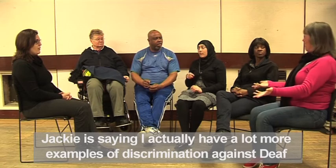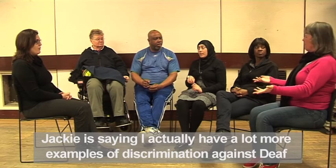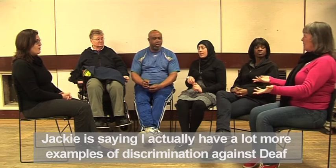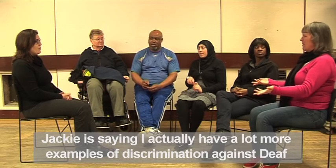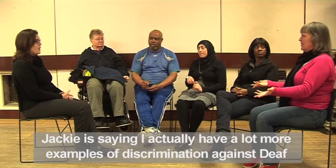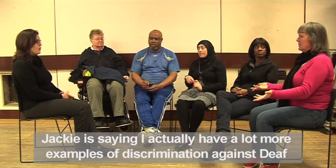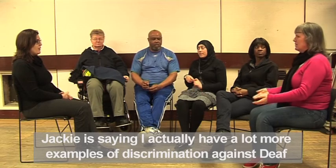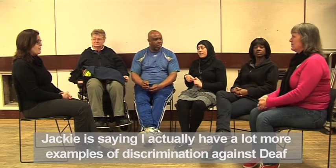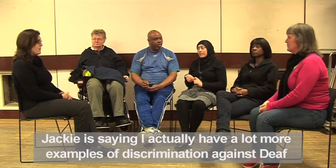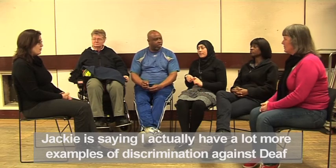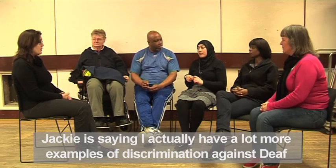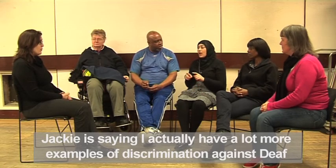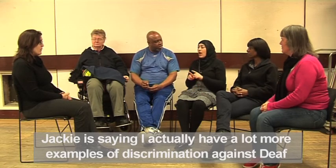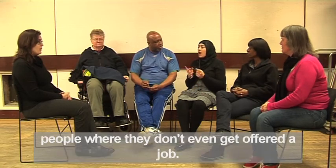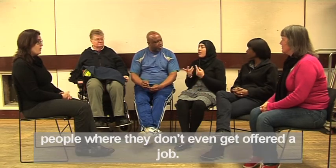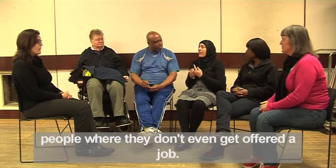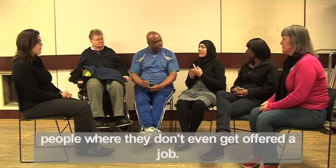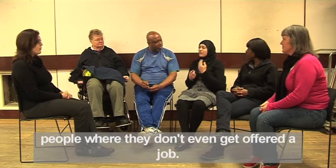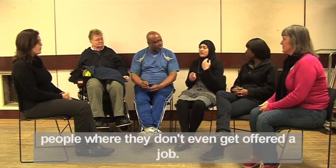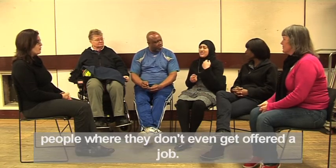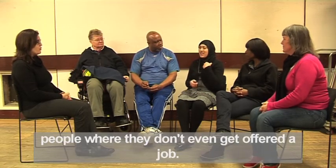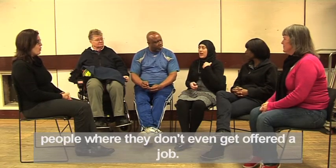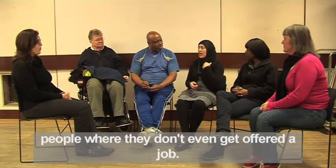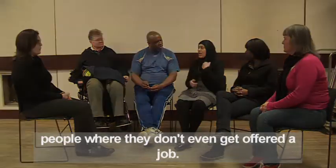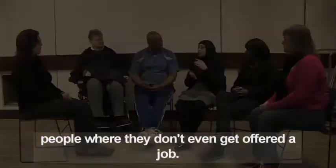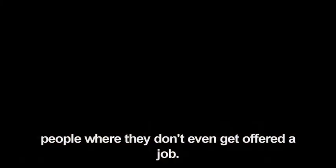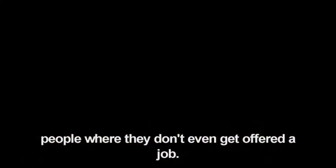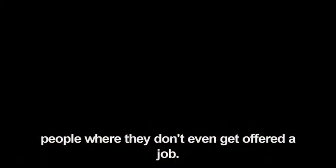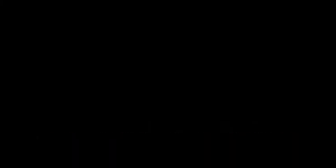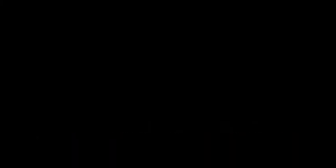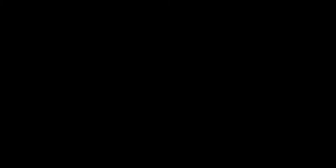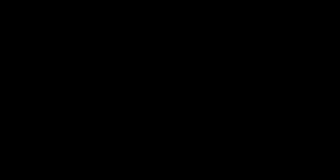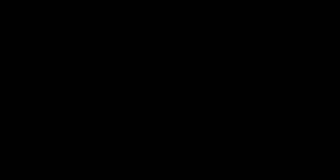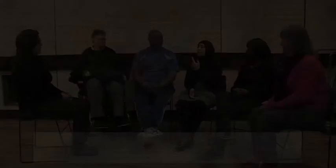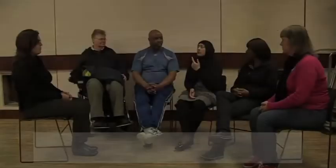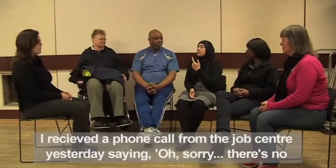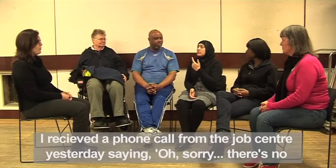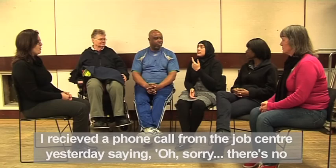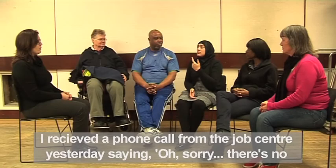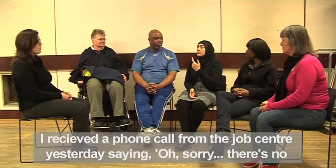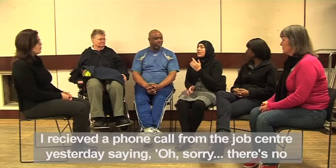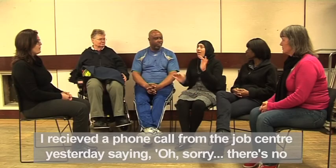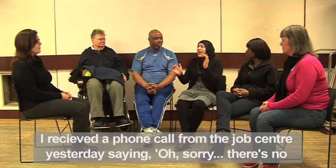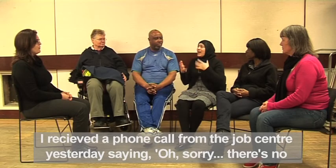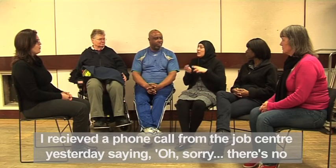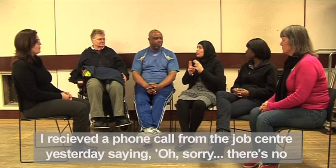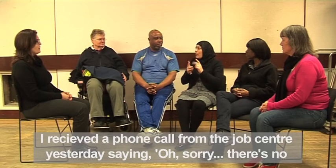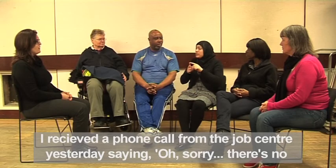of discrimination against deaf people where they don't even get offered a job. I received a phone call from the job centre